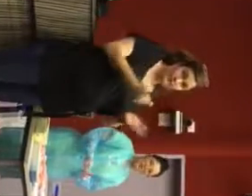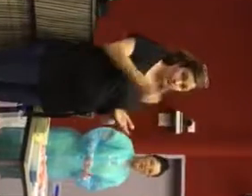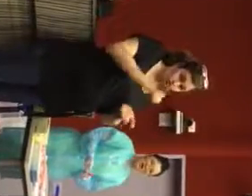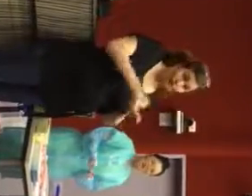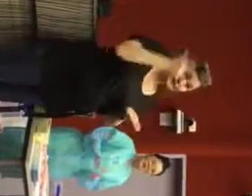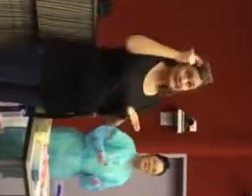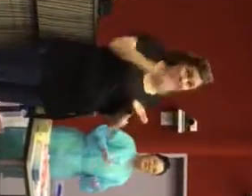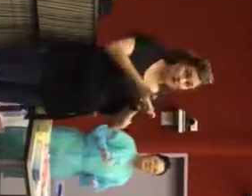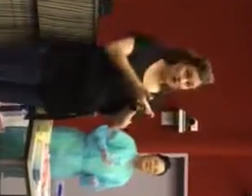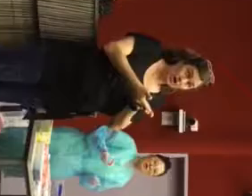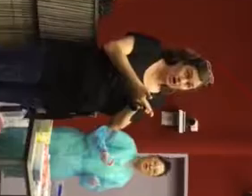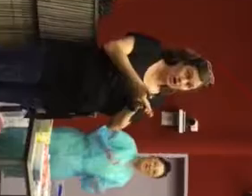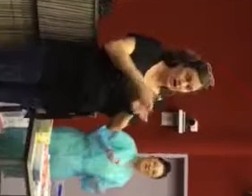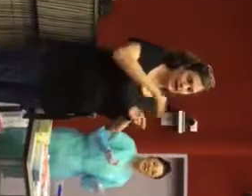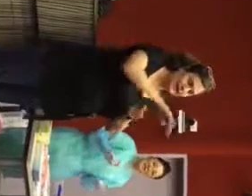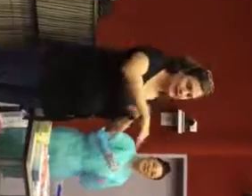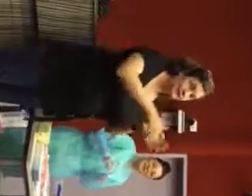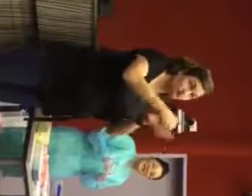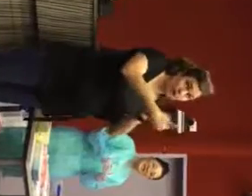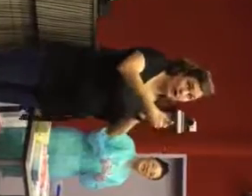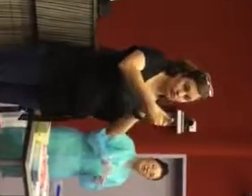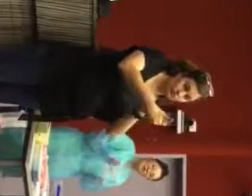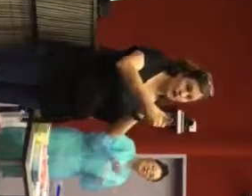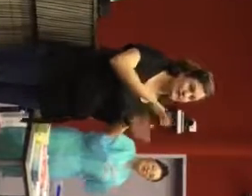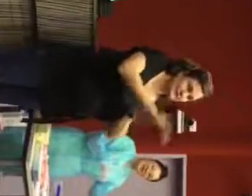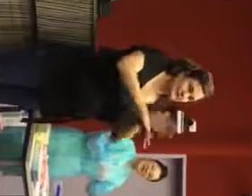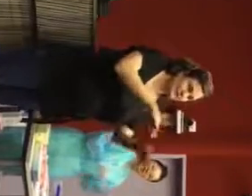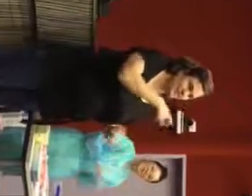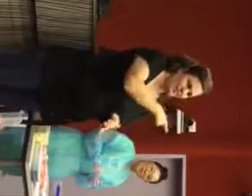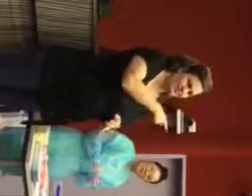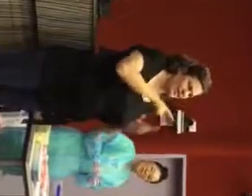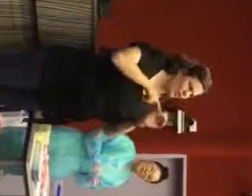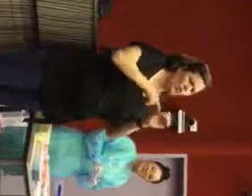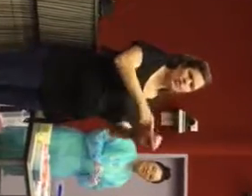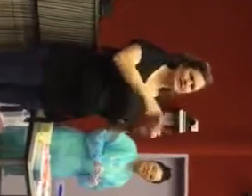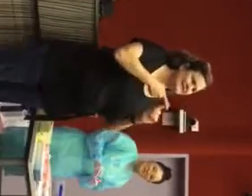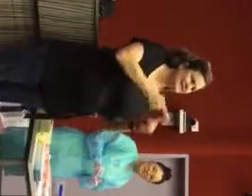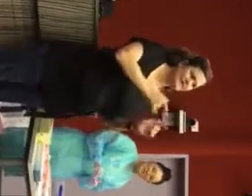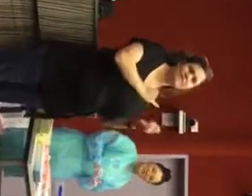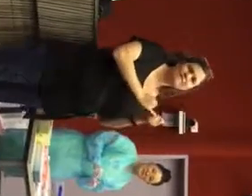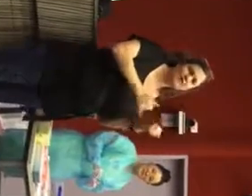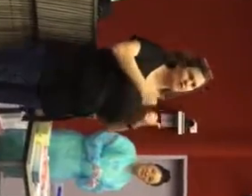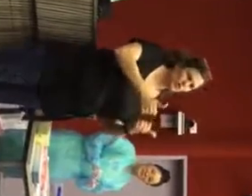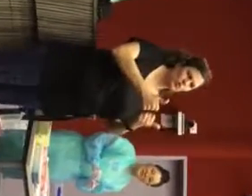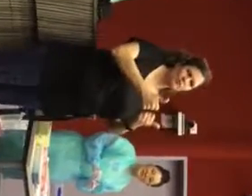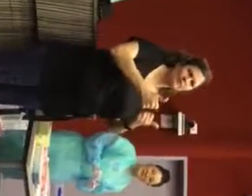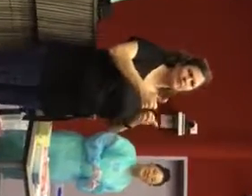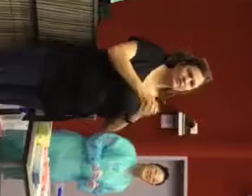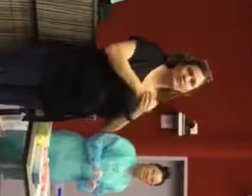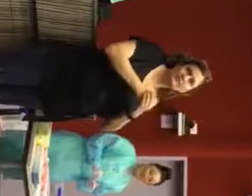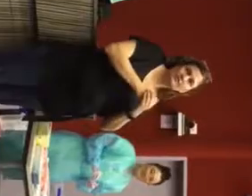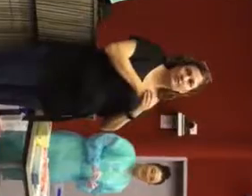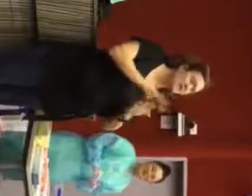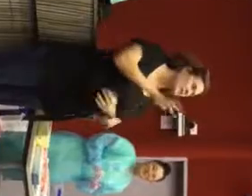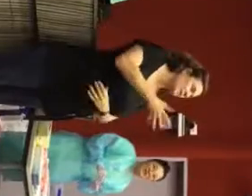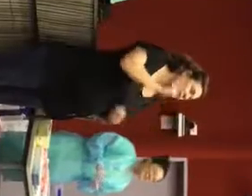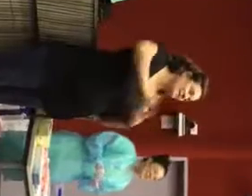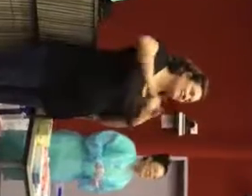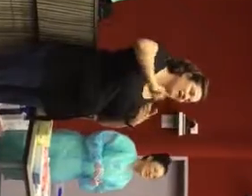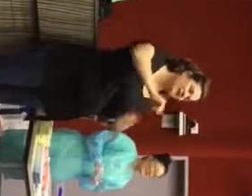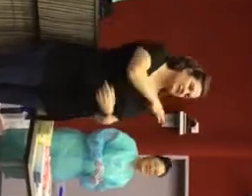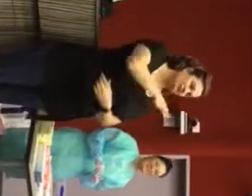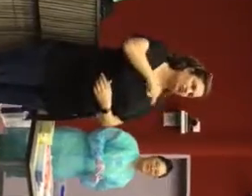So we deliver nearly same quality as you making in a private but it might be quicker at a private Oh, I practice. guess it would all